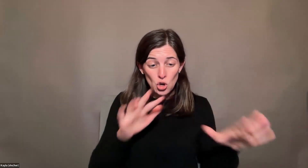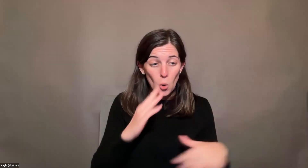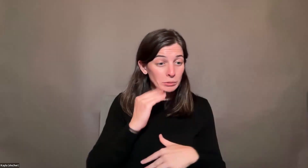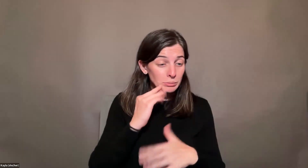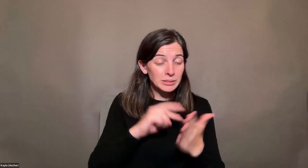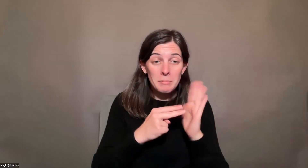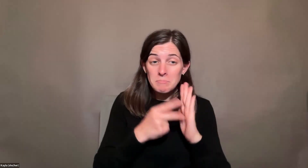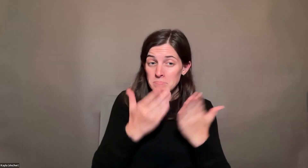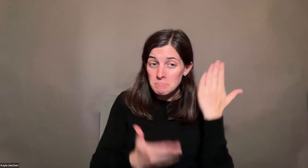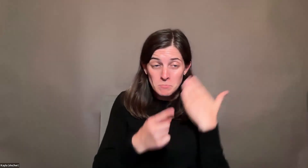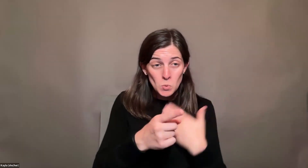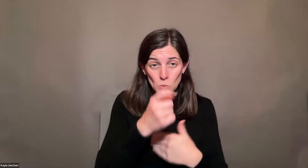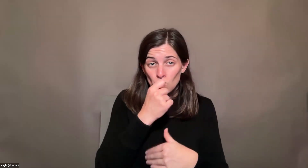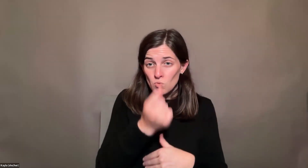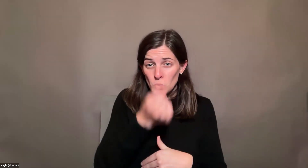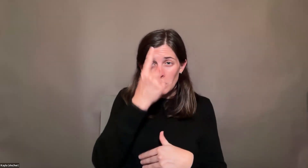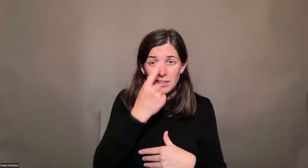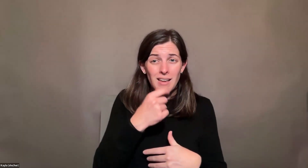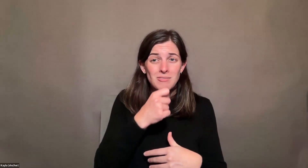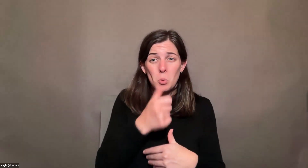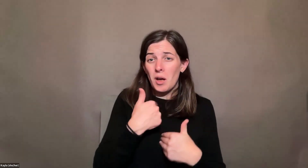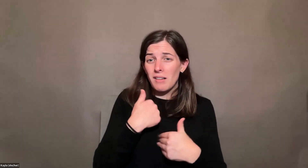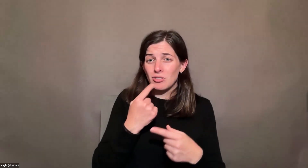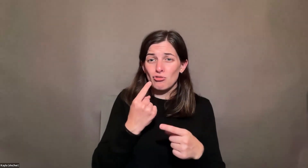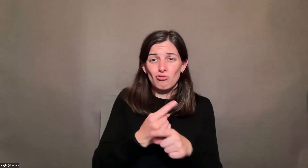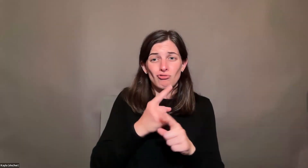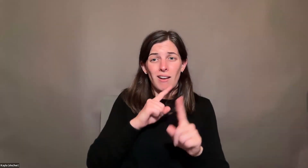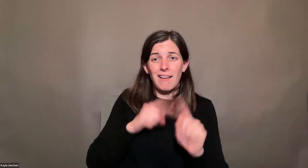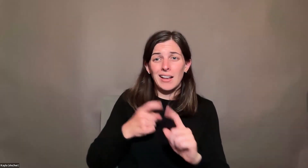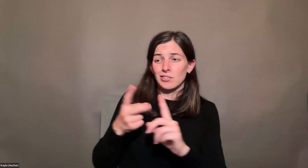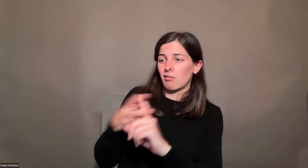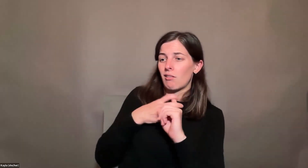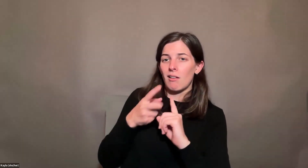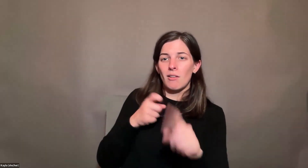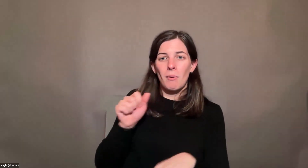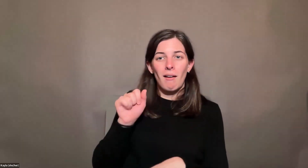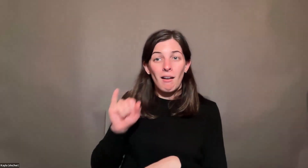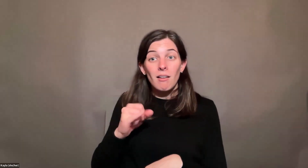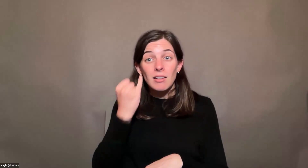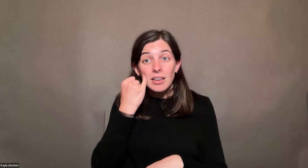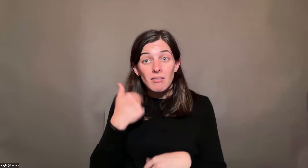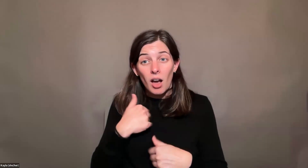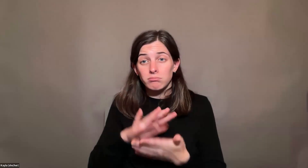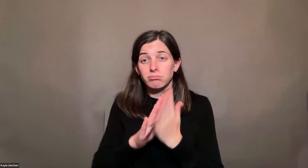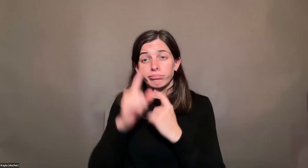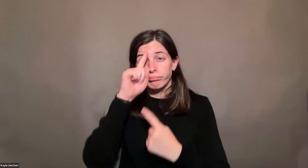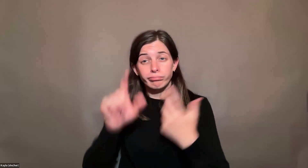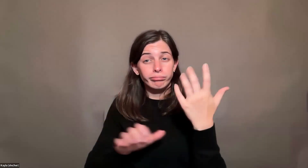not get the right answer from the AI also. So if I get confused with AI, I also